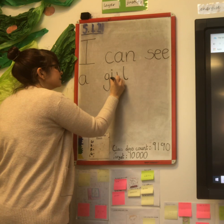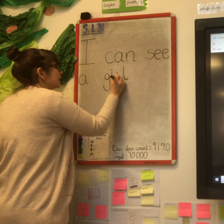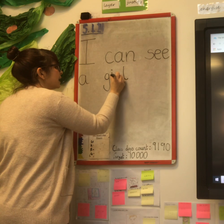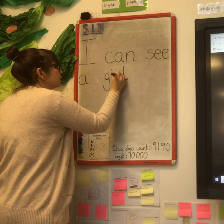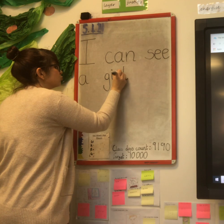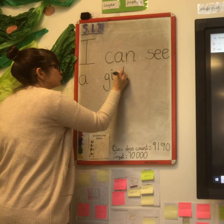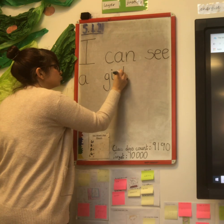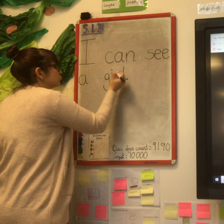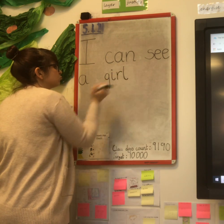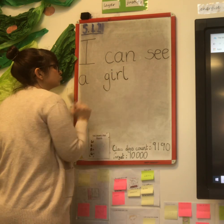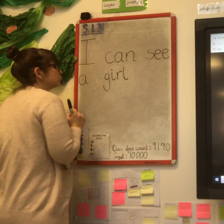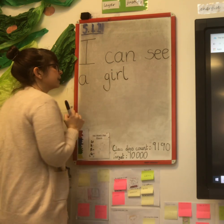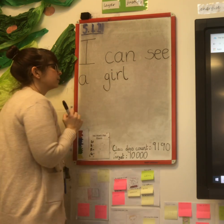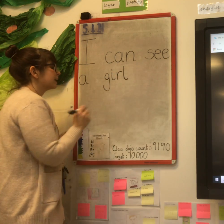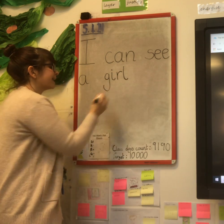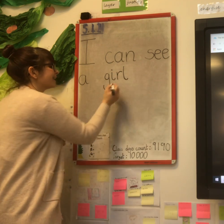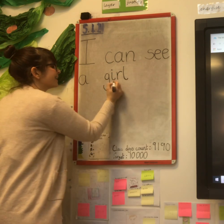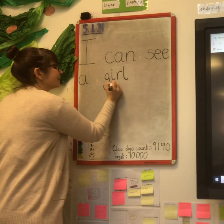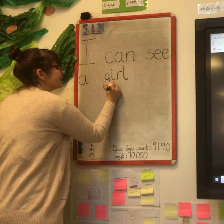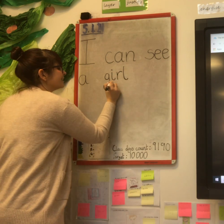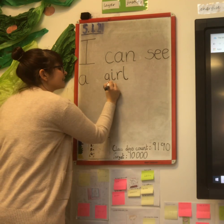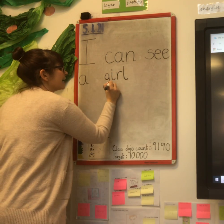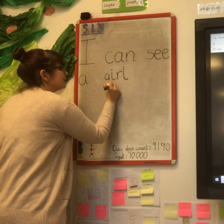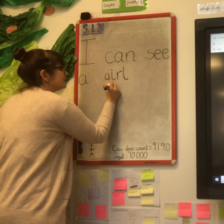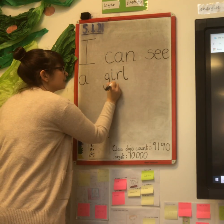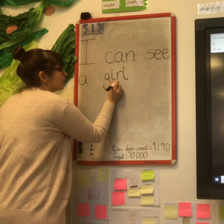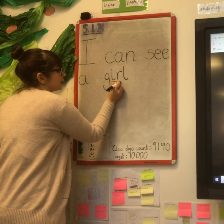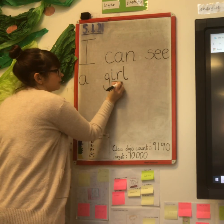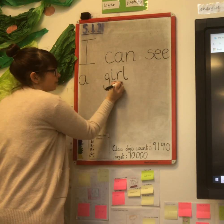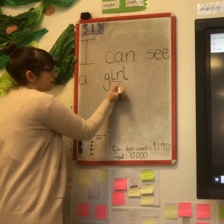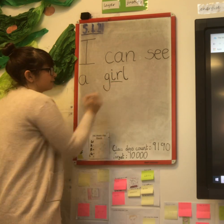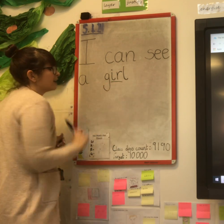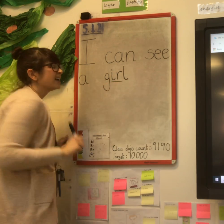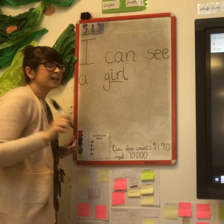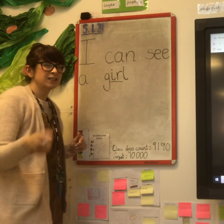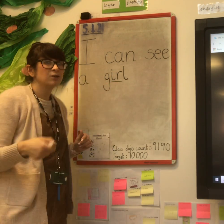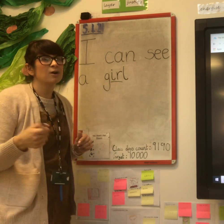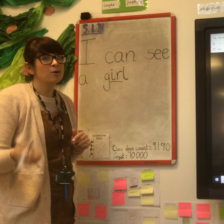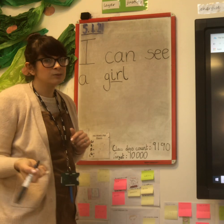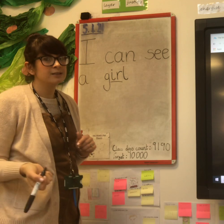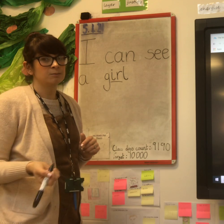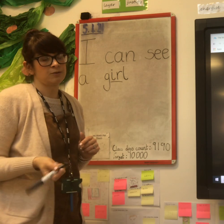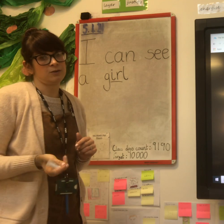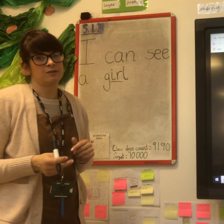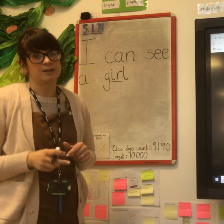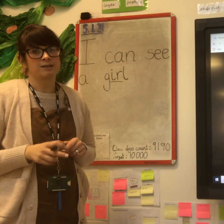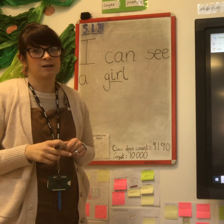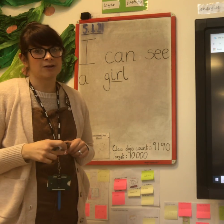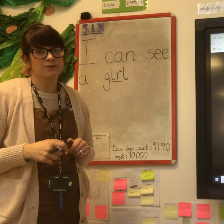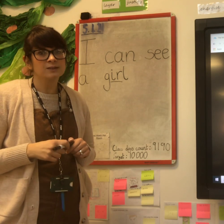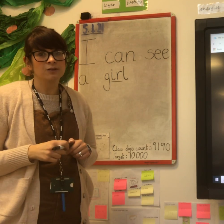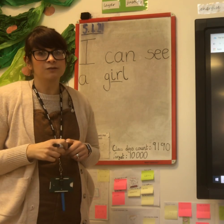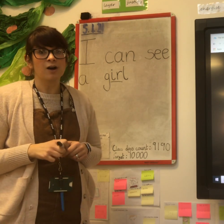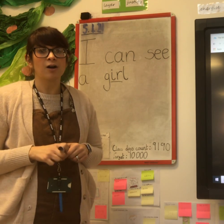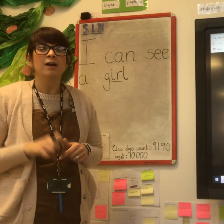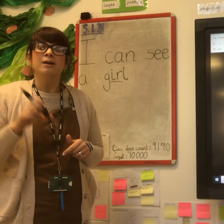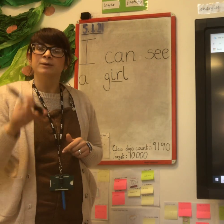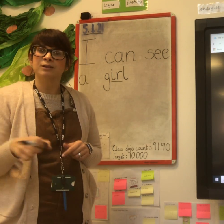a okay, and that is a digraph. I know that only some of you have learned digraphs so far, but don't